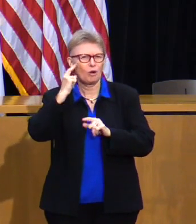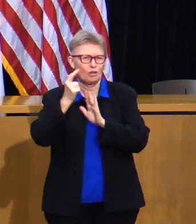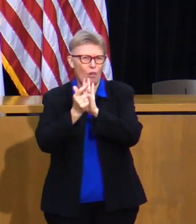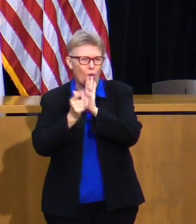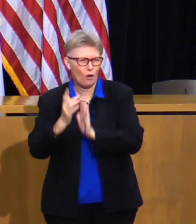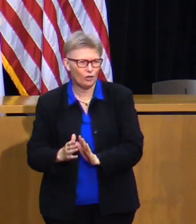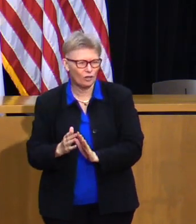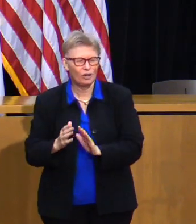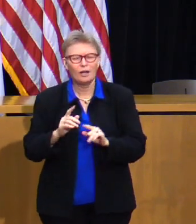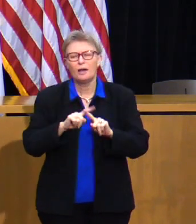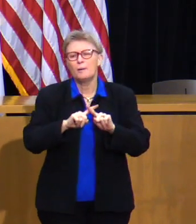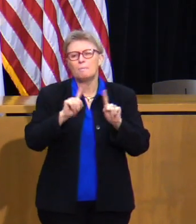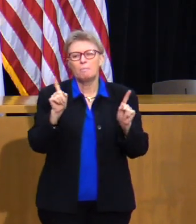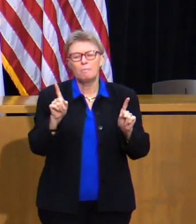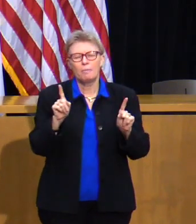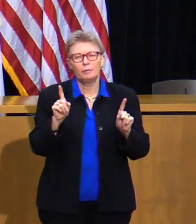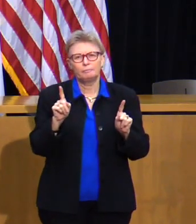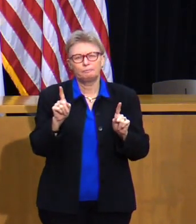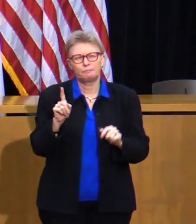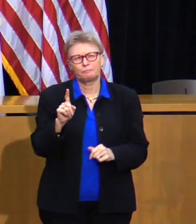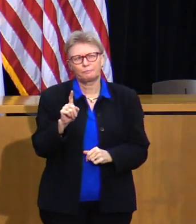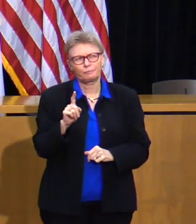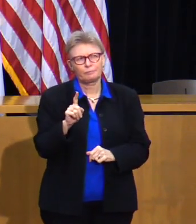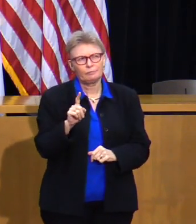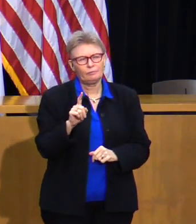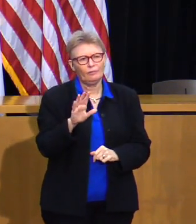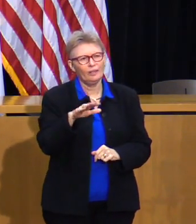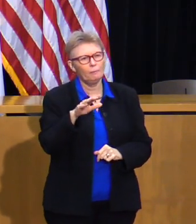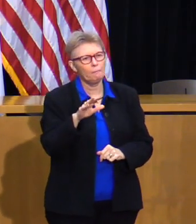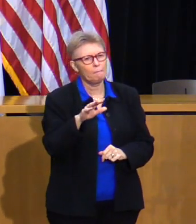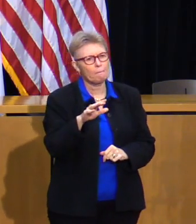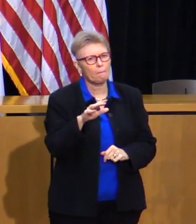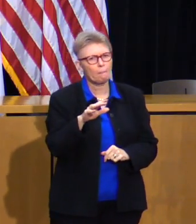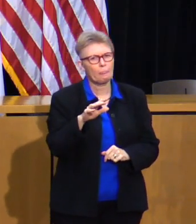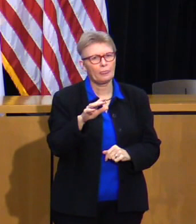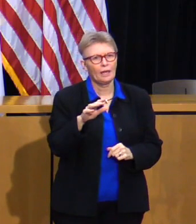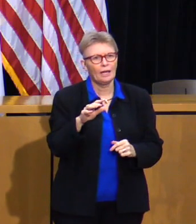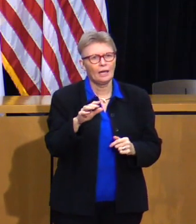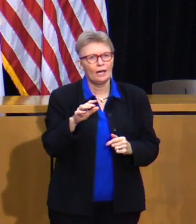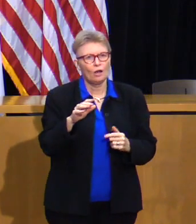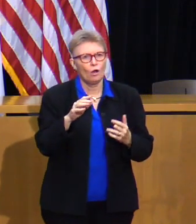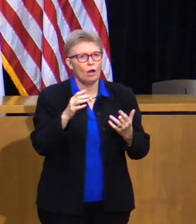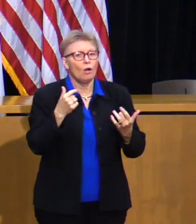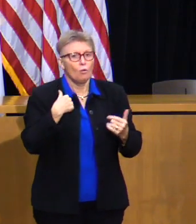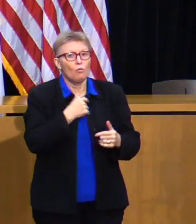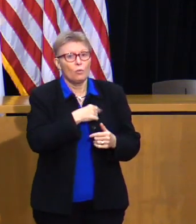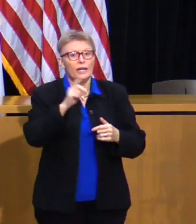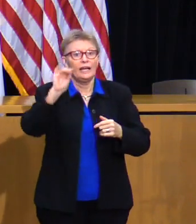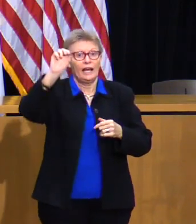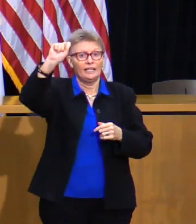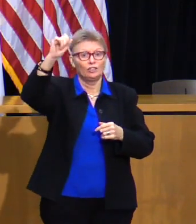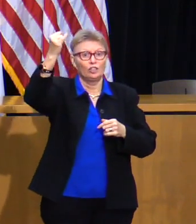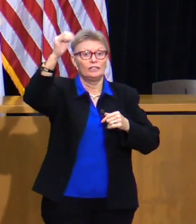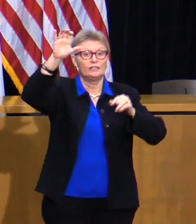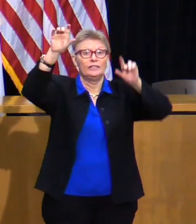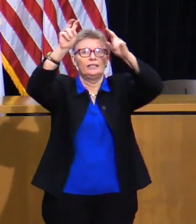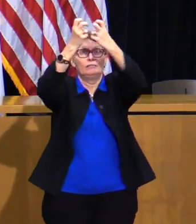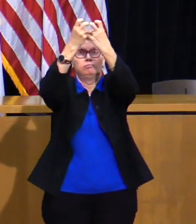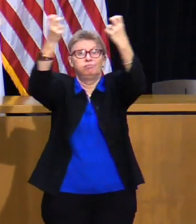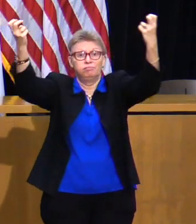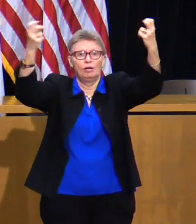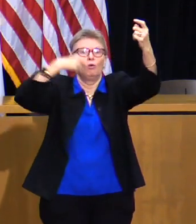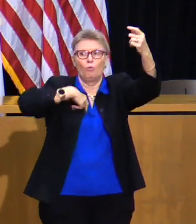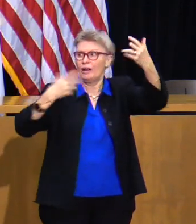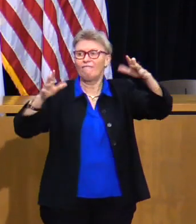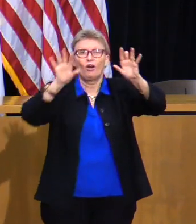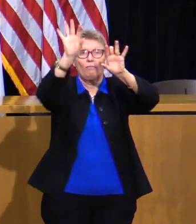I guess I would say that the reason why we ended up with this opportunity to make all these appointments, nominations to the